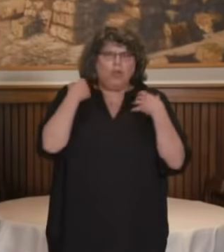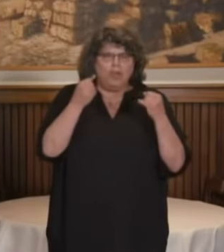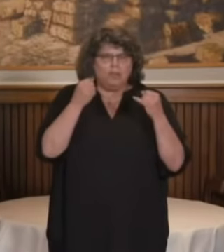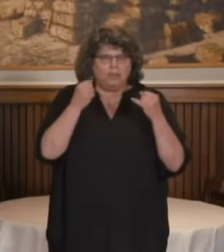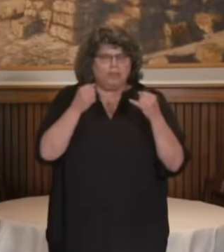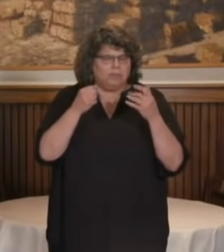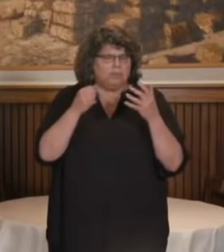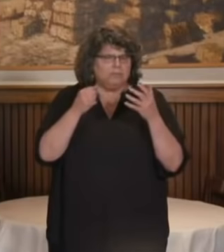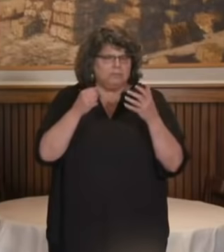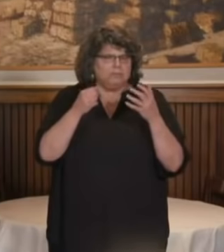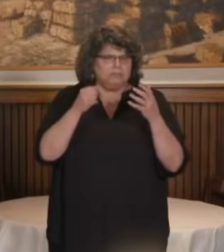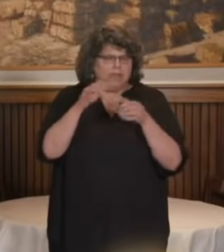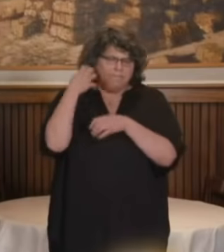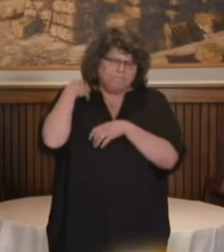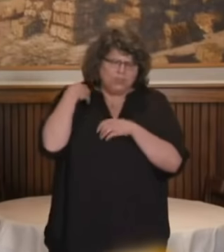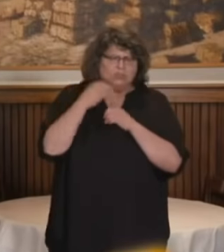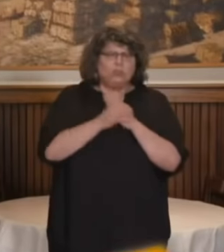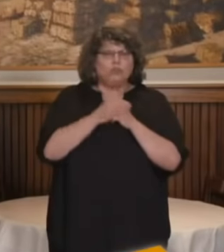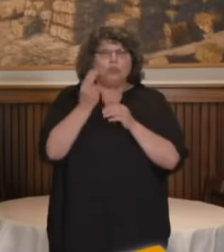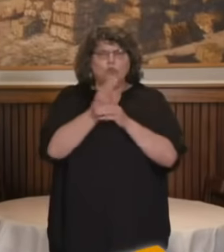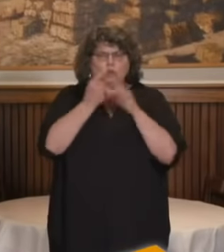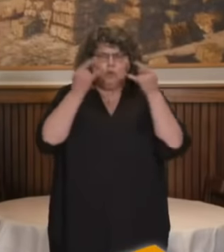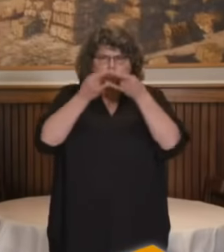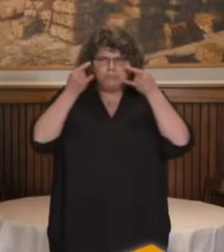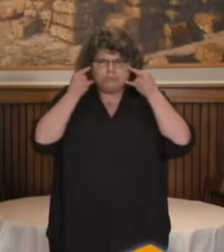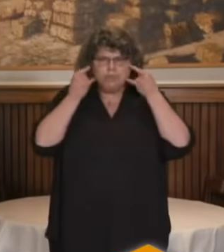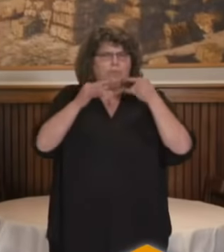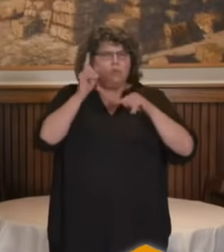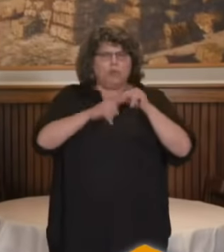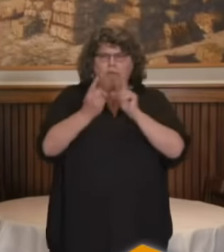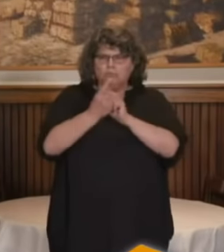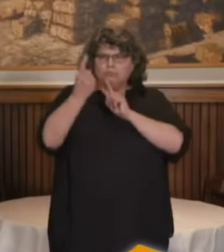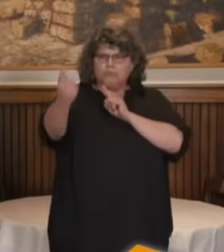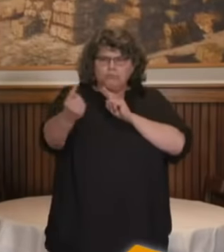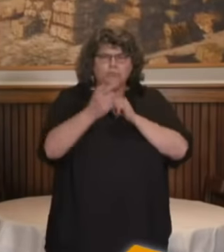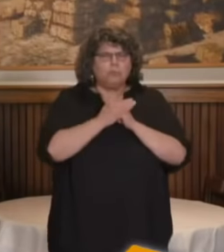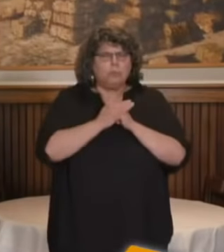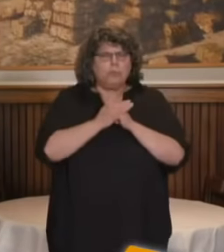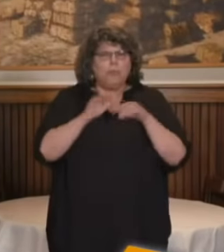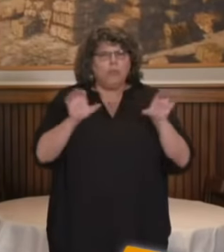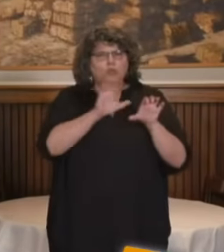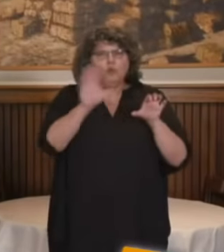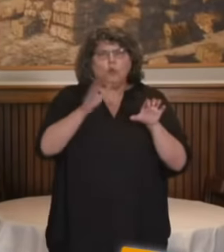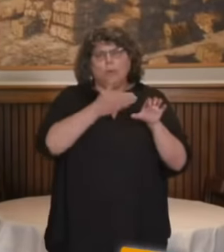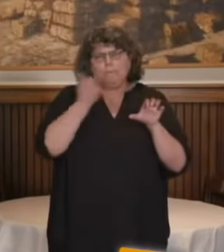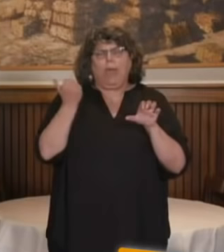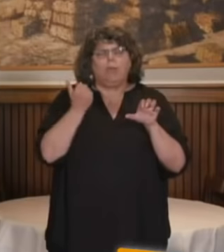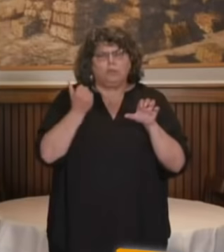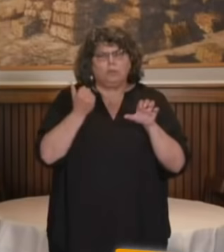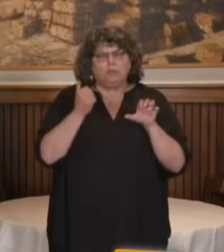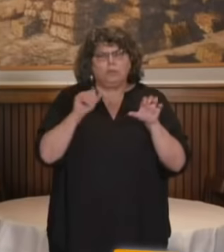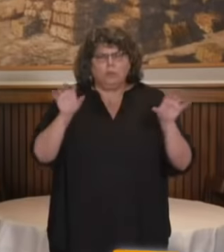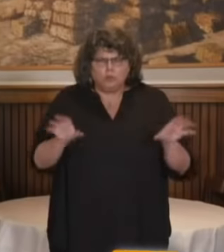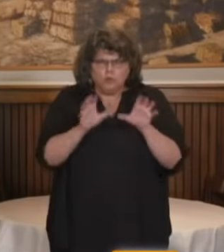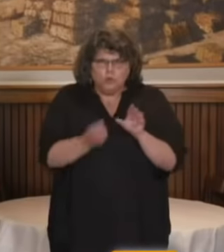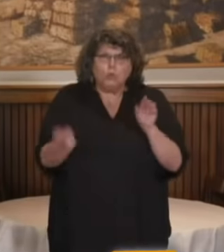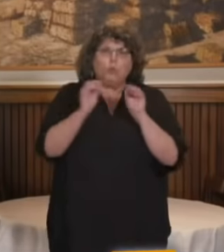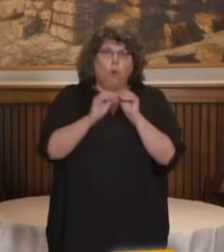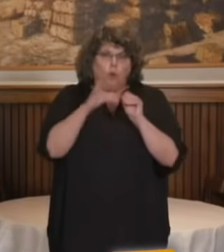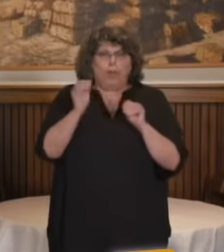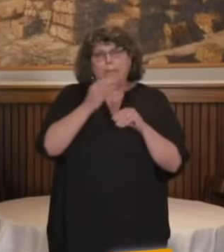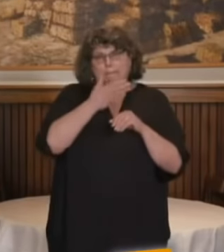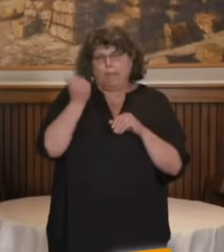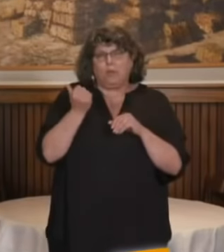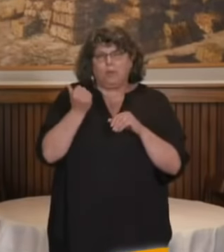when you can't otherwise, practice physical distancing, and do your best to do more and do better